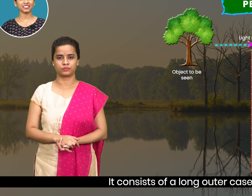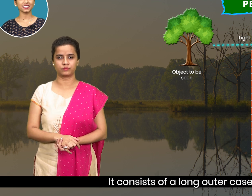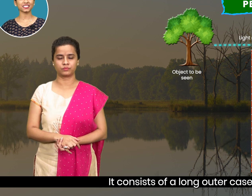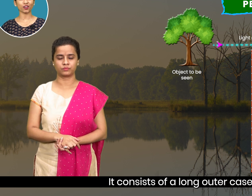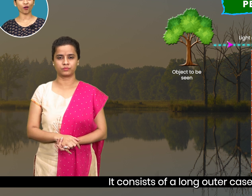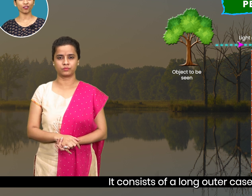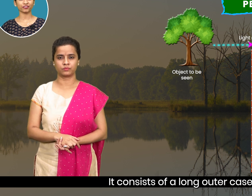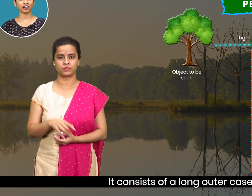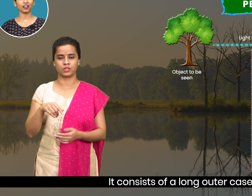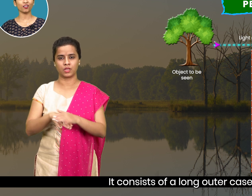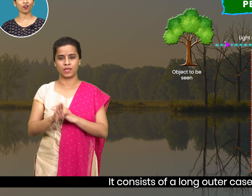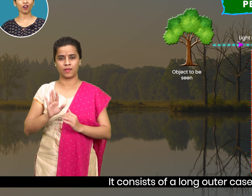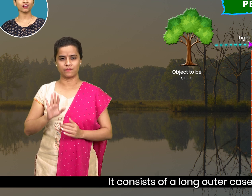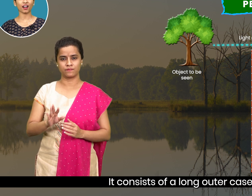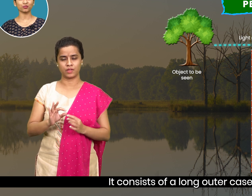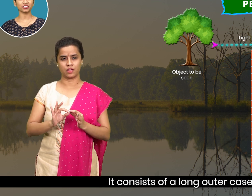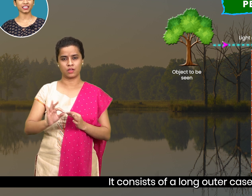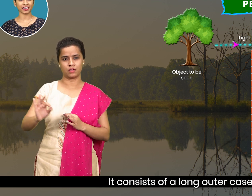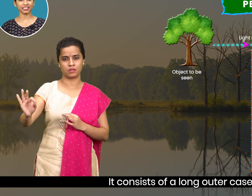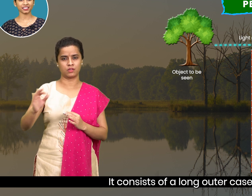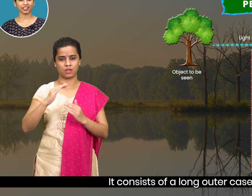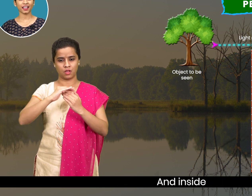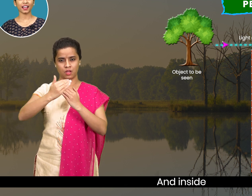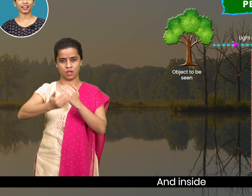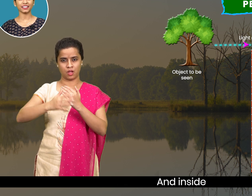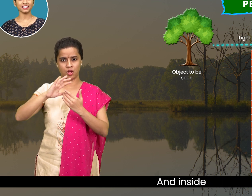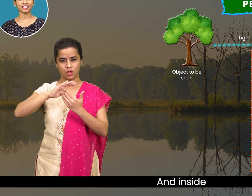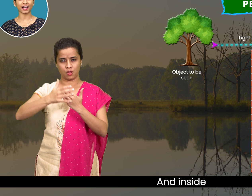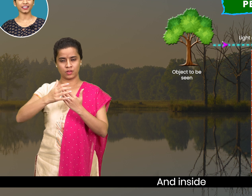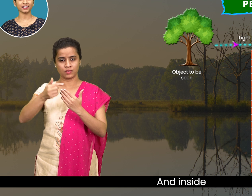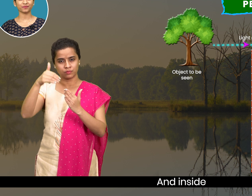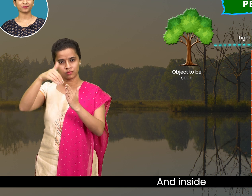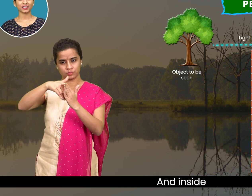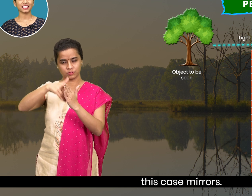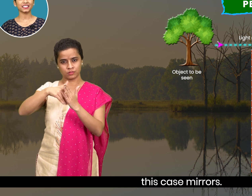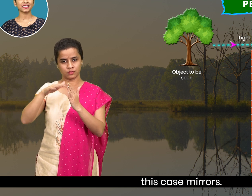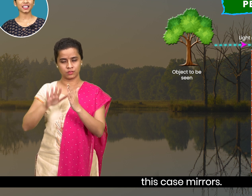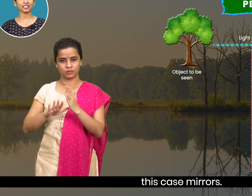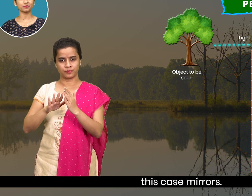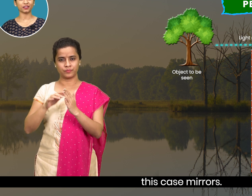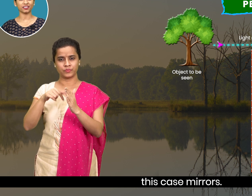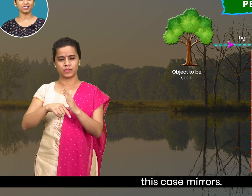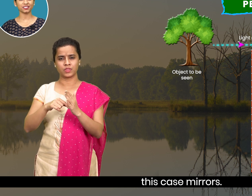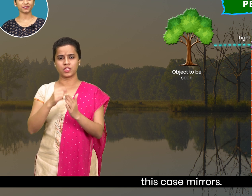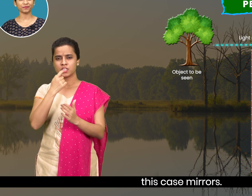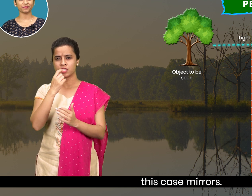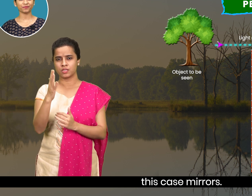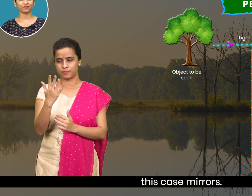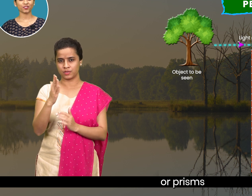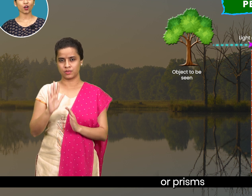It consists of a long outer case, and inside this case